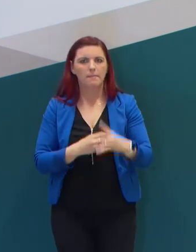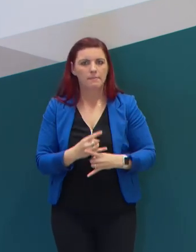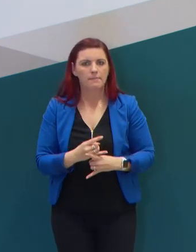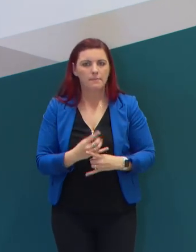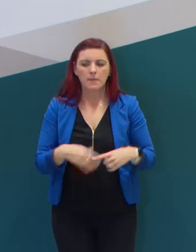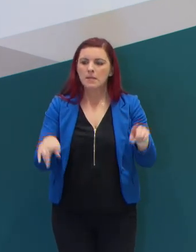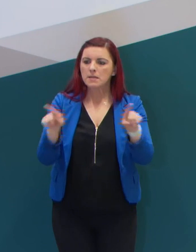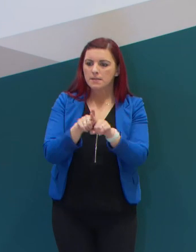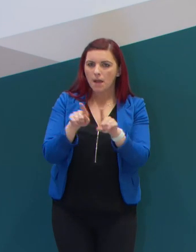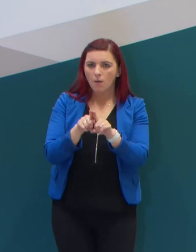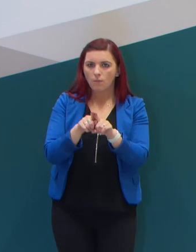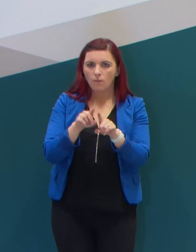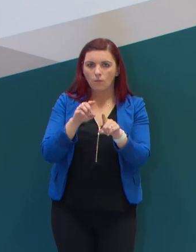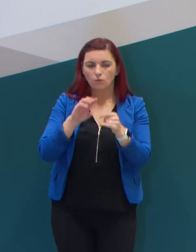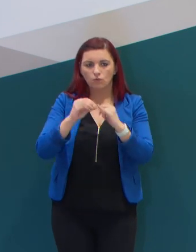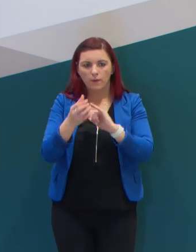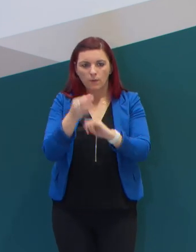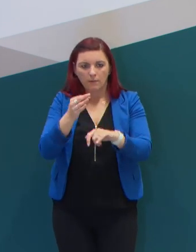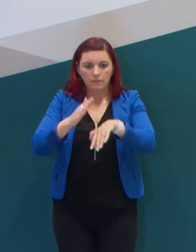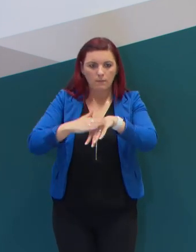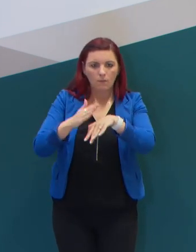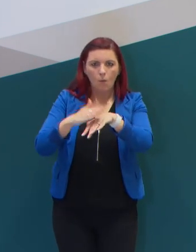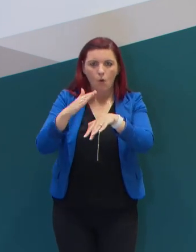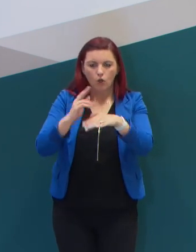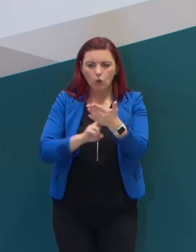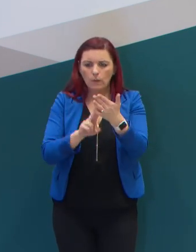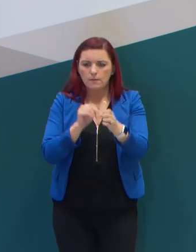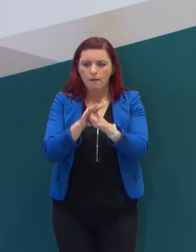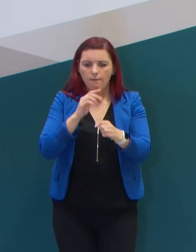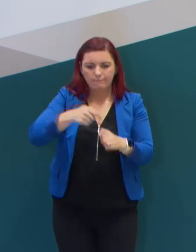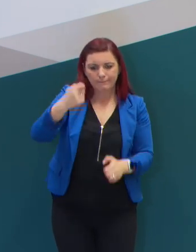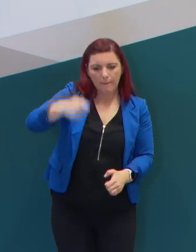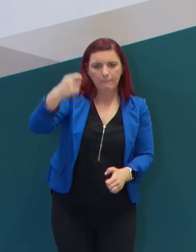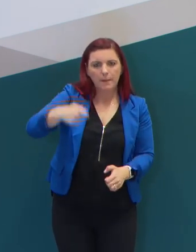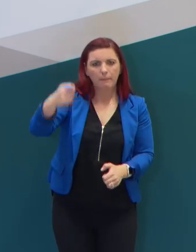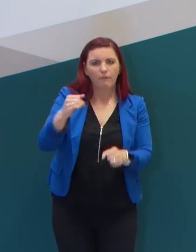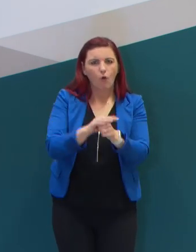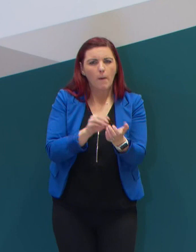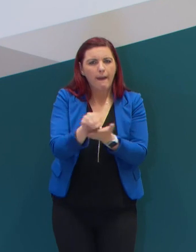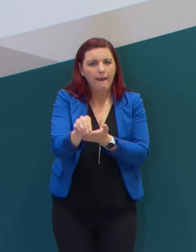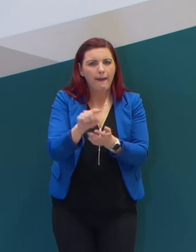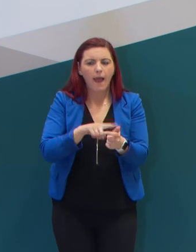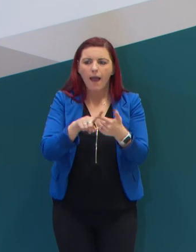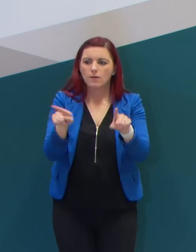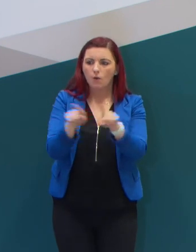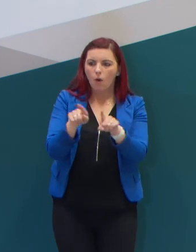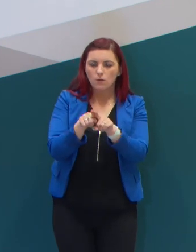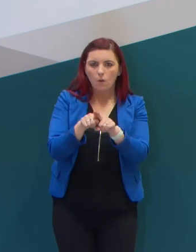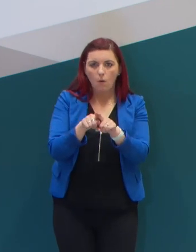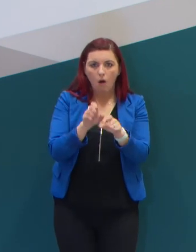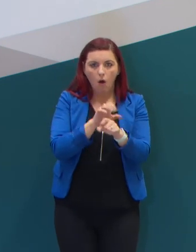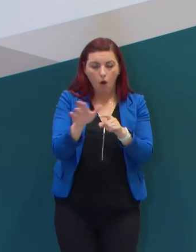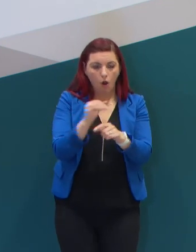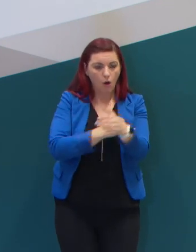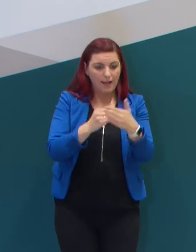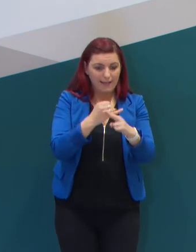Significantly to raise the amount of money available on cashless card transactions. that all organised social indoor or outdoor events of